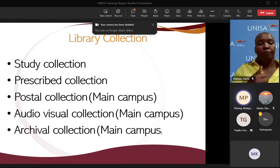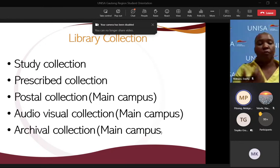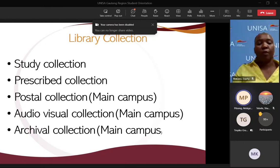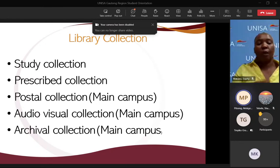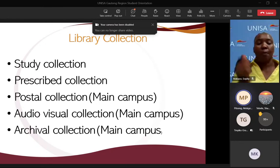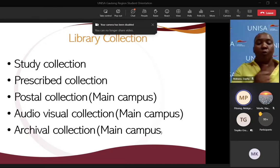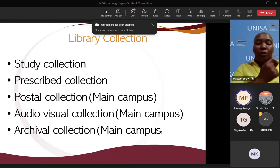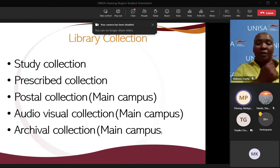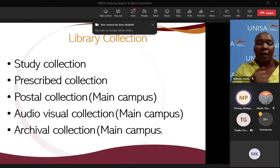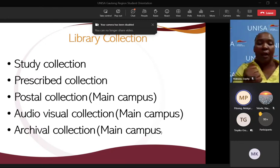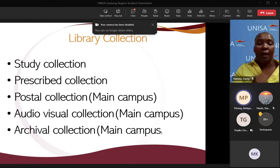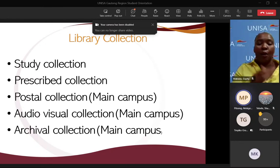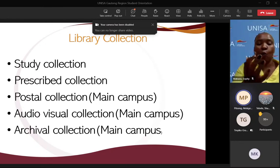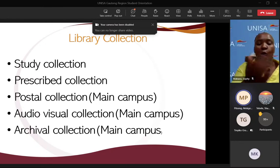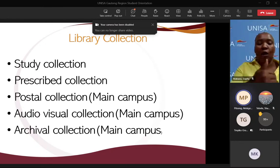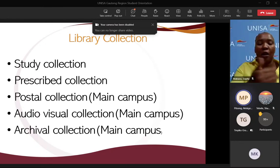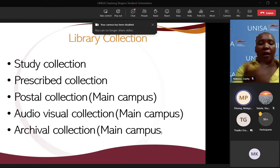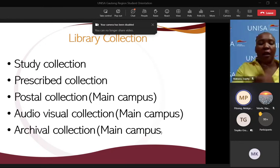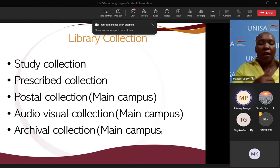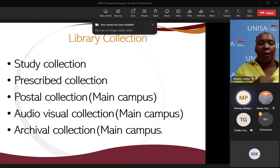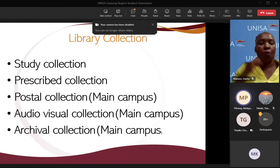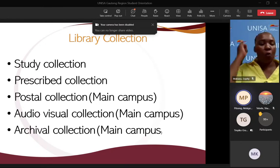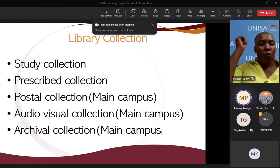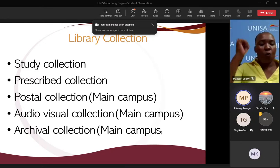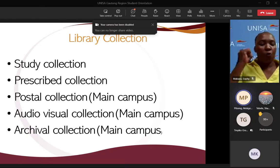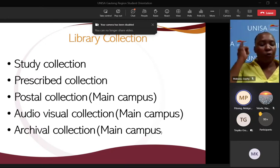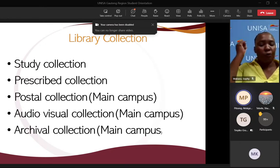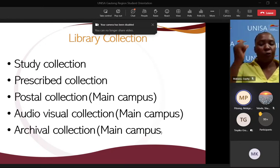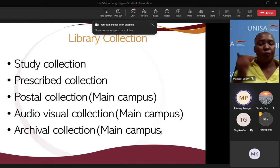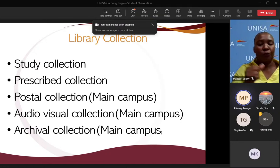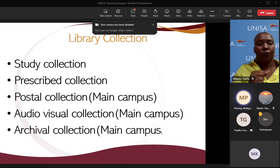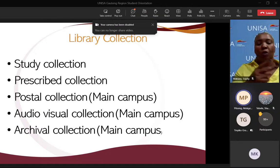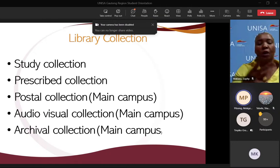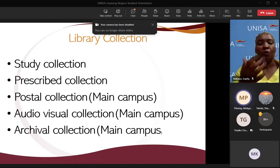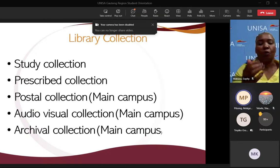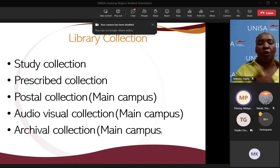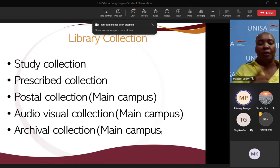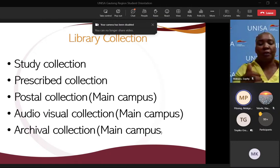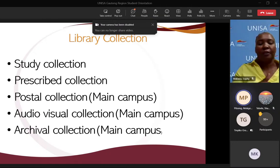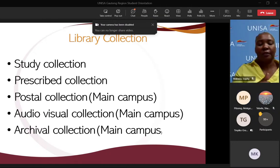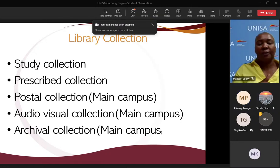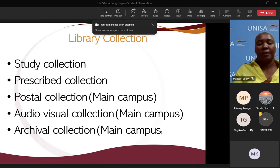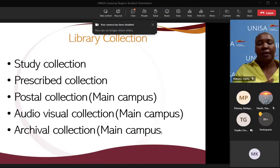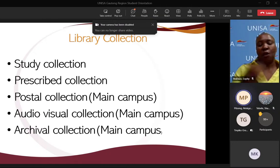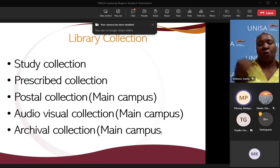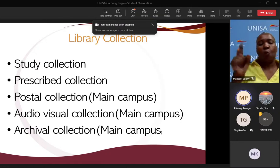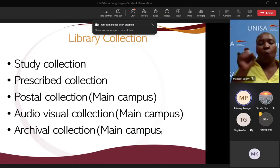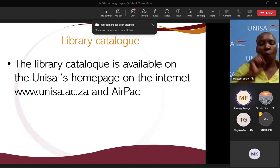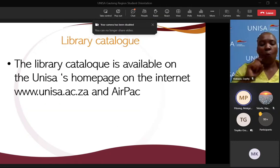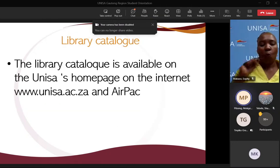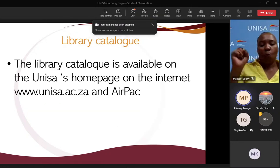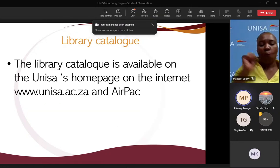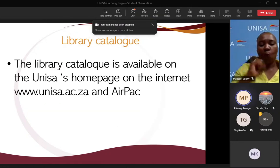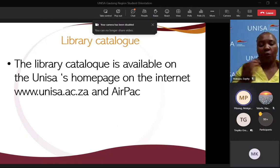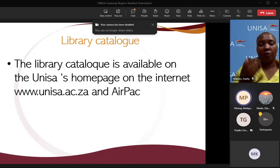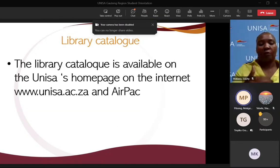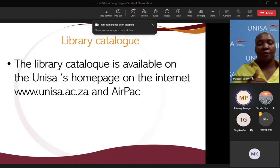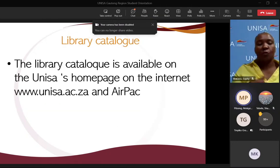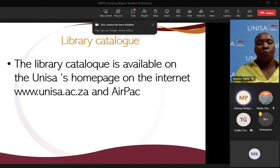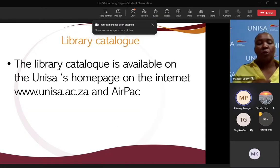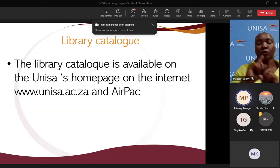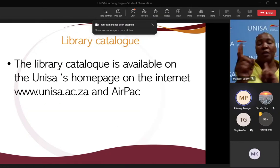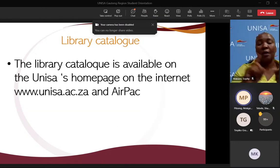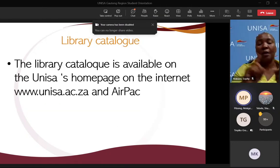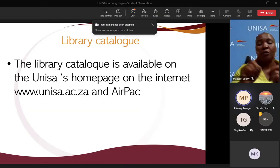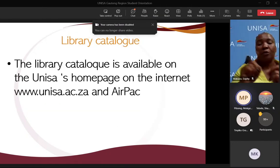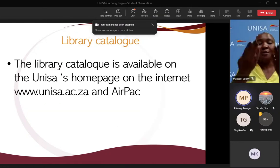postal collection audio visual collection and archival collection when we talk about the study